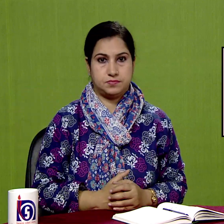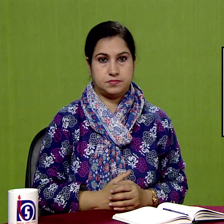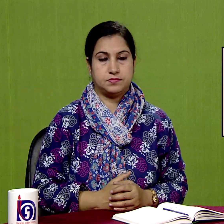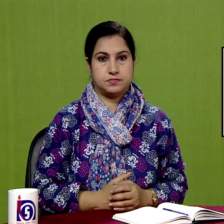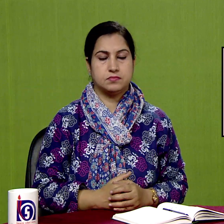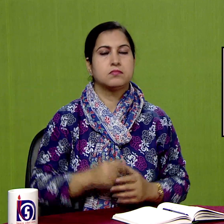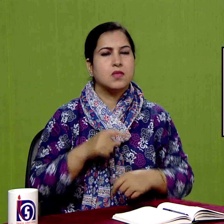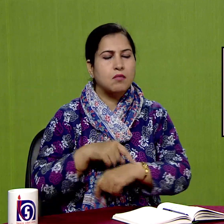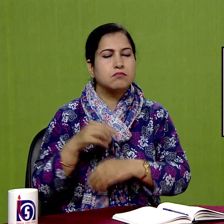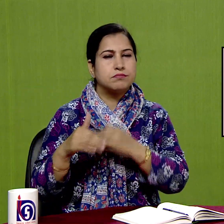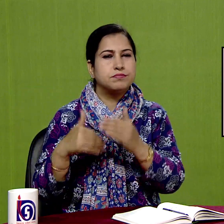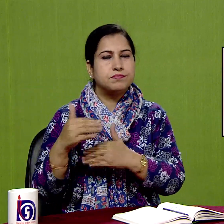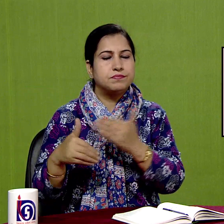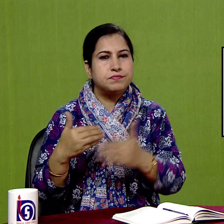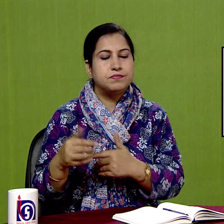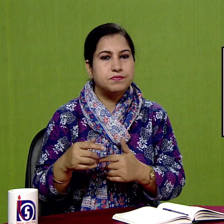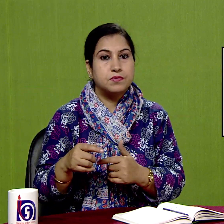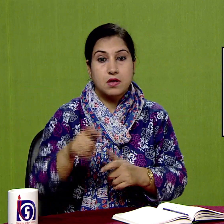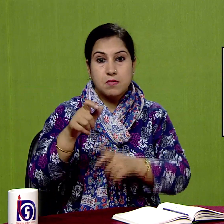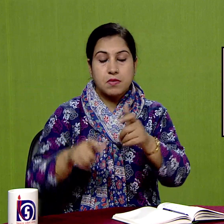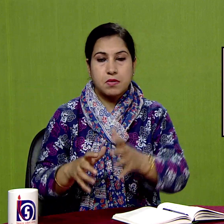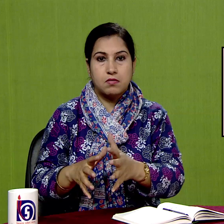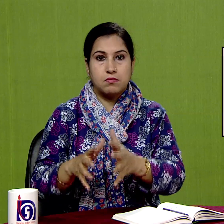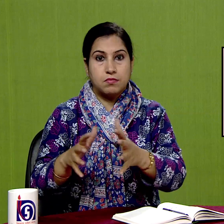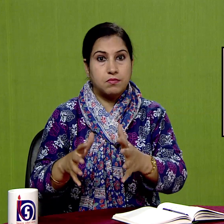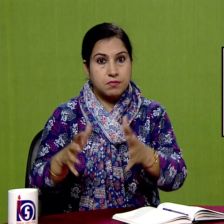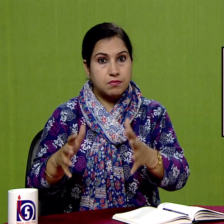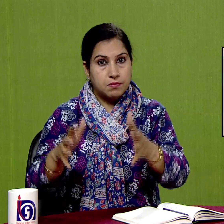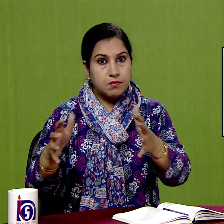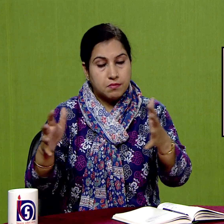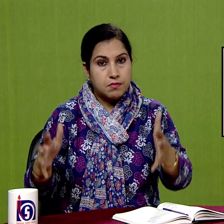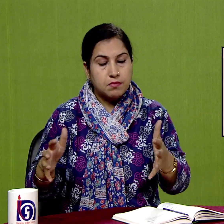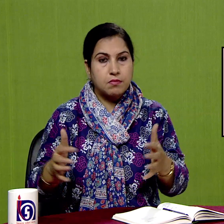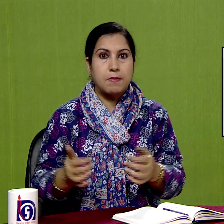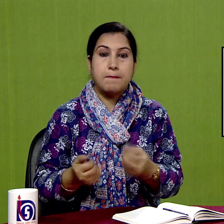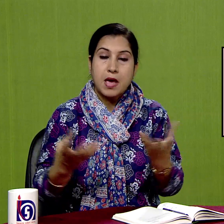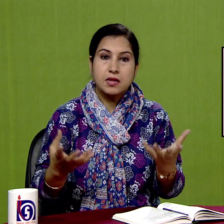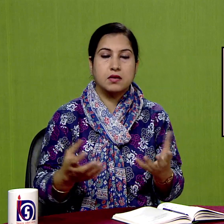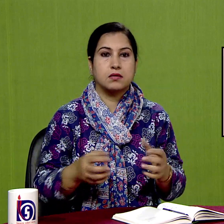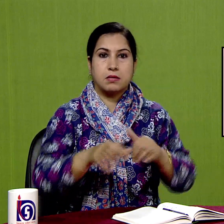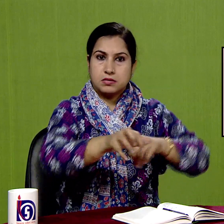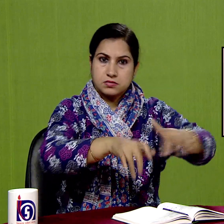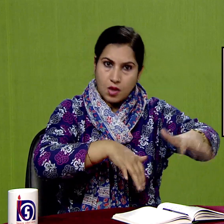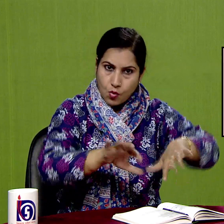Slowly, as the population increased, many towns and cities were formed.